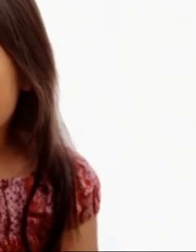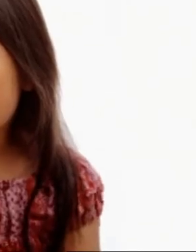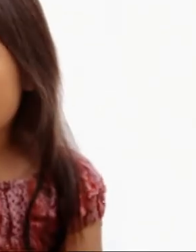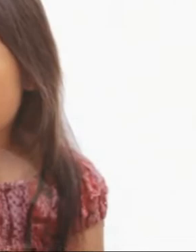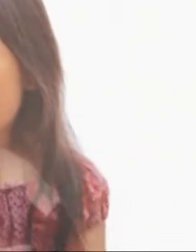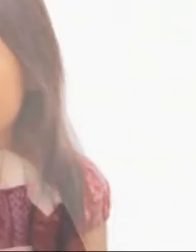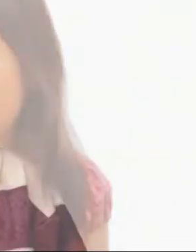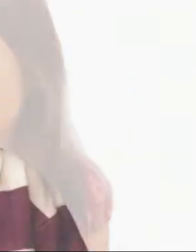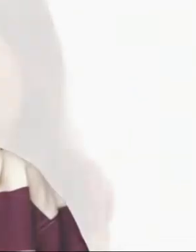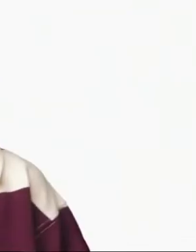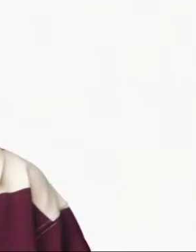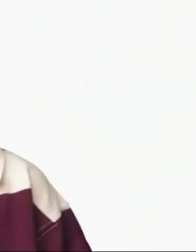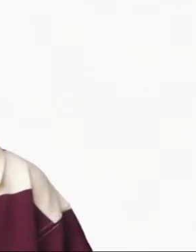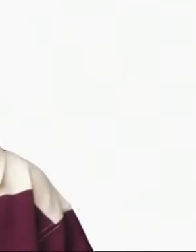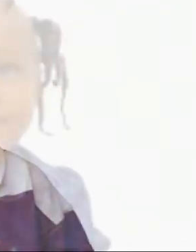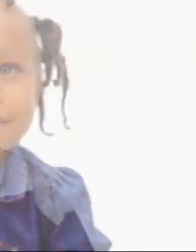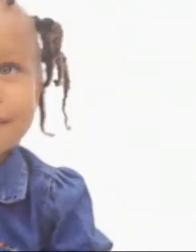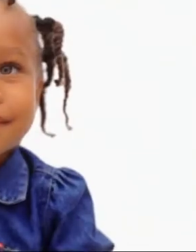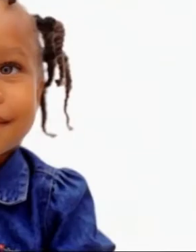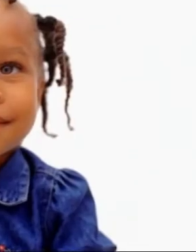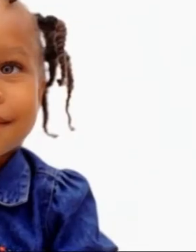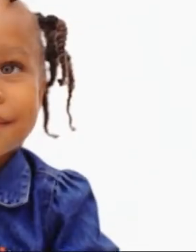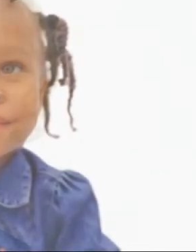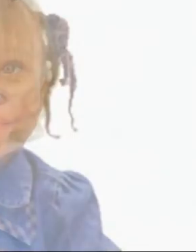Everyone's different. Everyone's special.